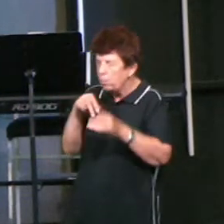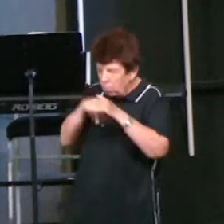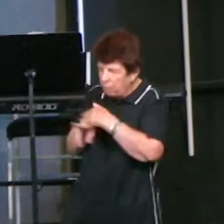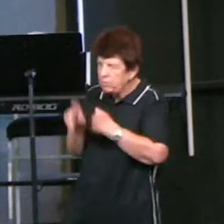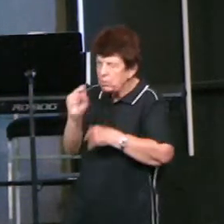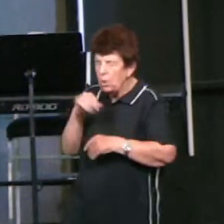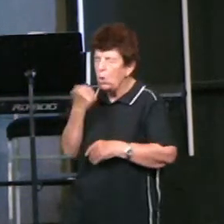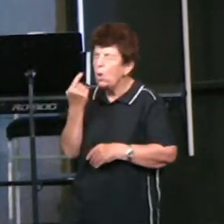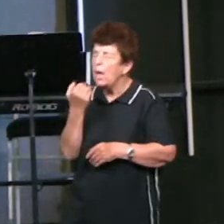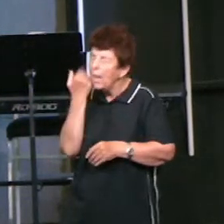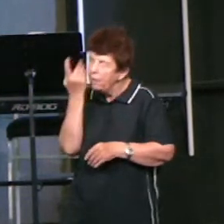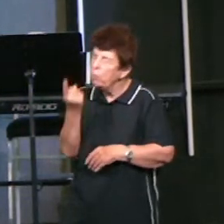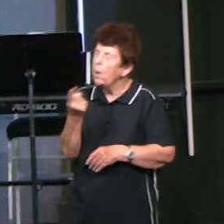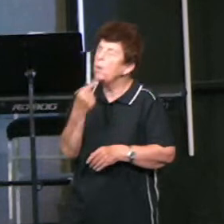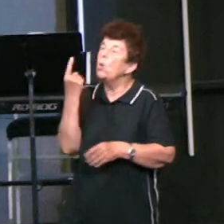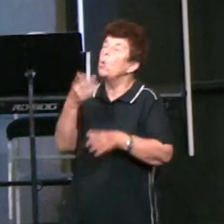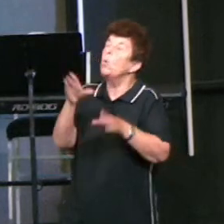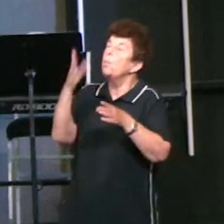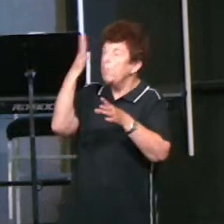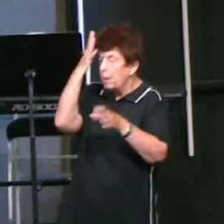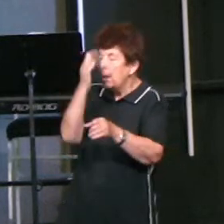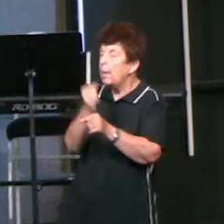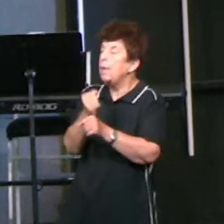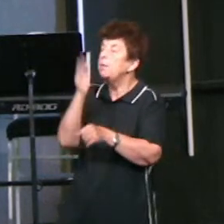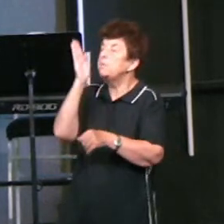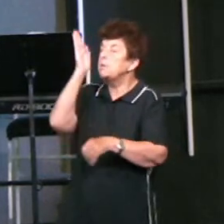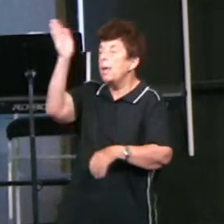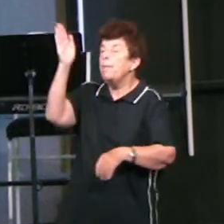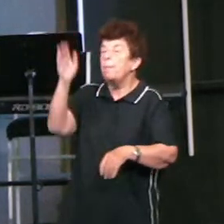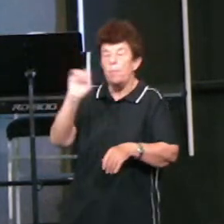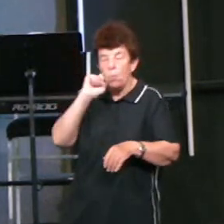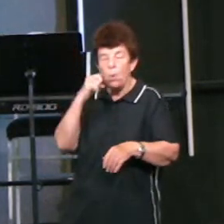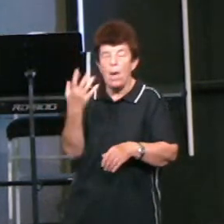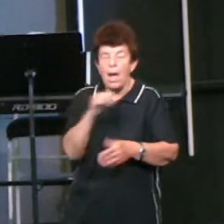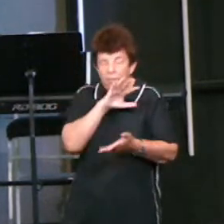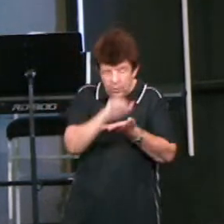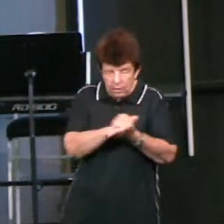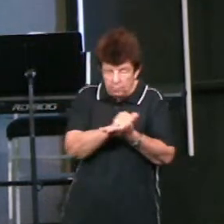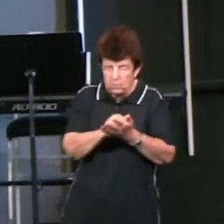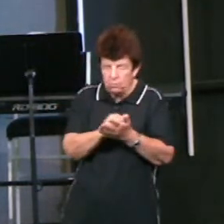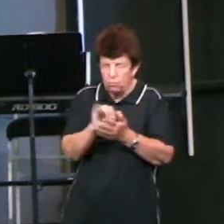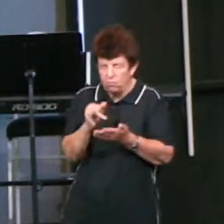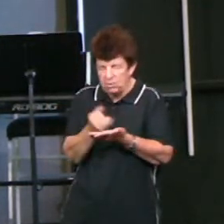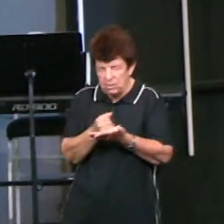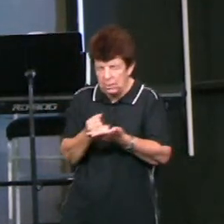everyone who believes in him receives forgiveness of sins through his name."